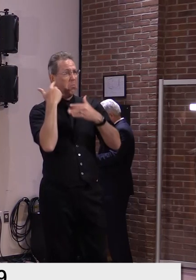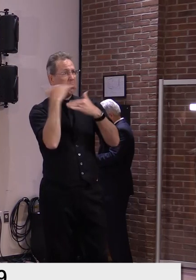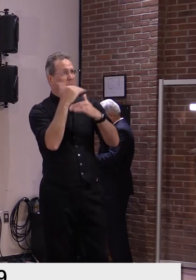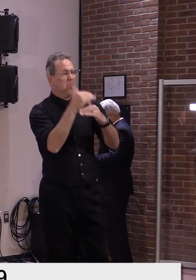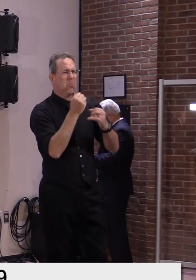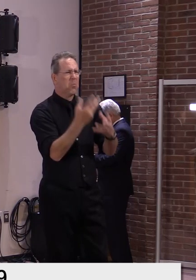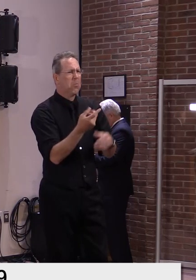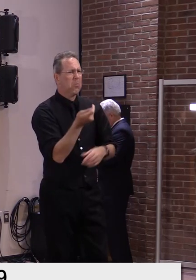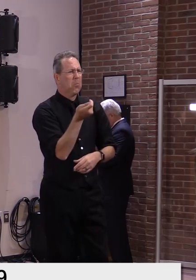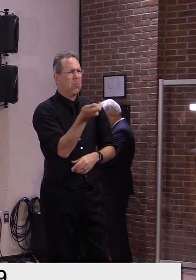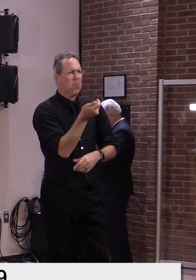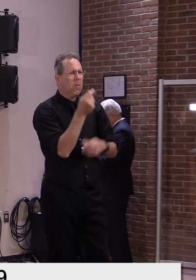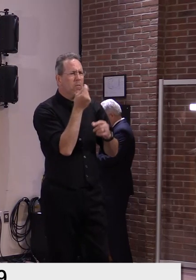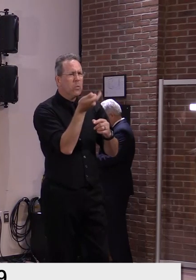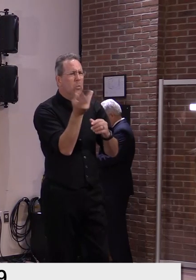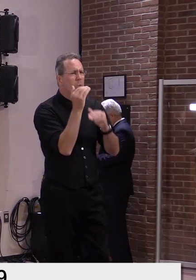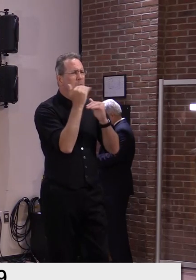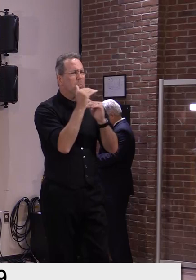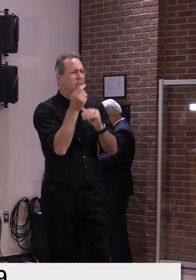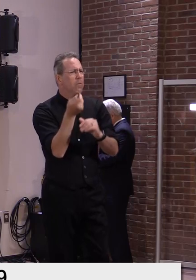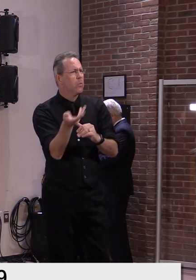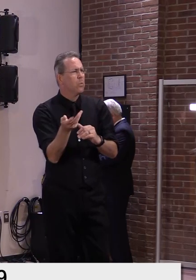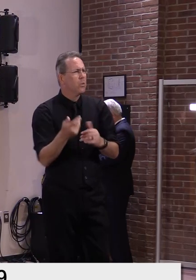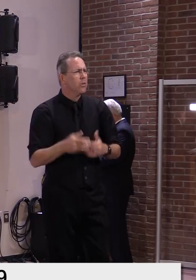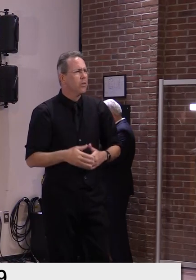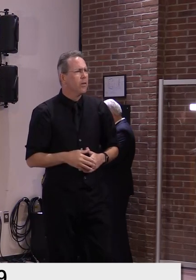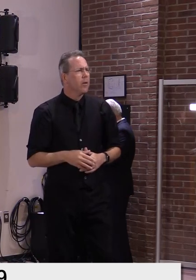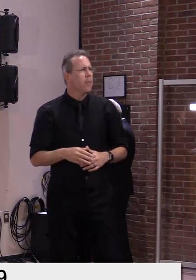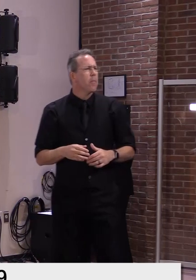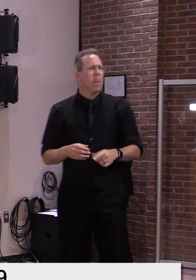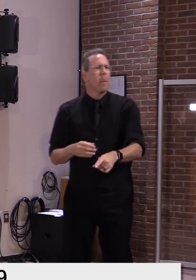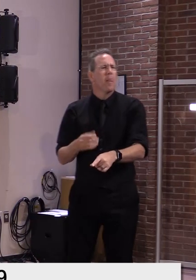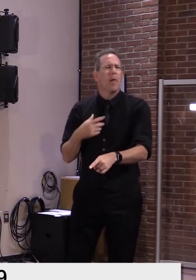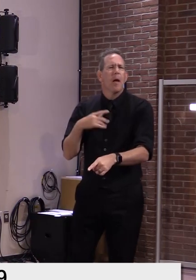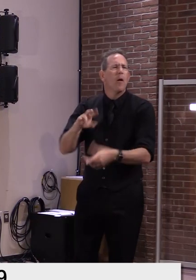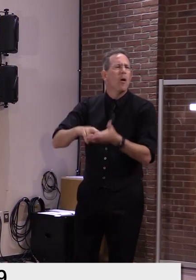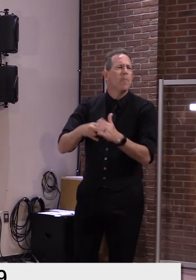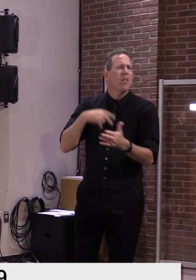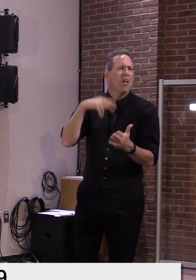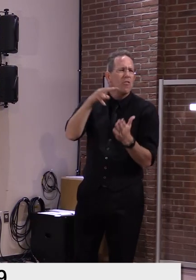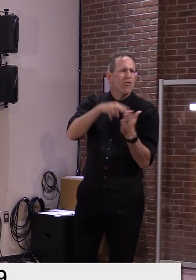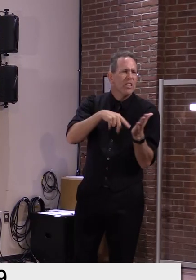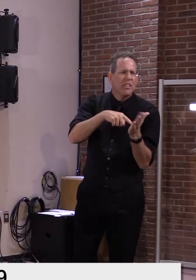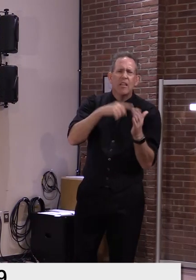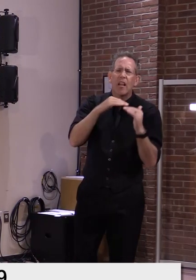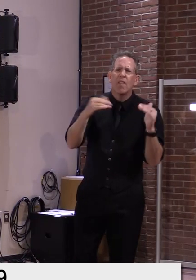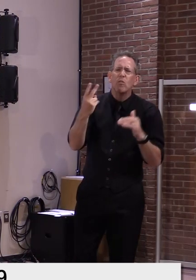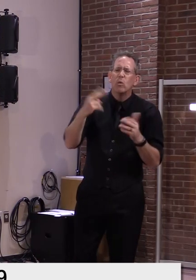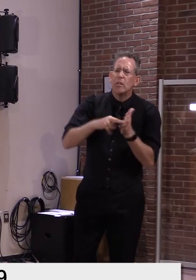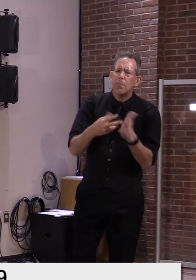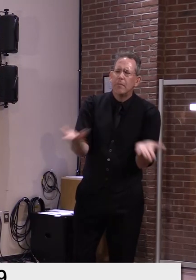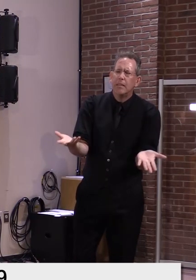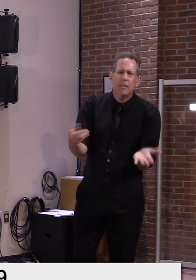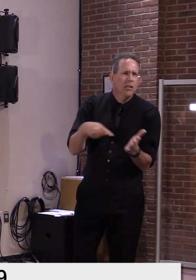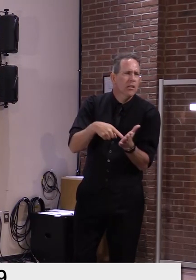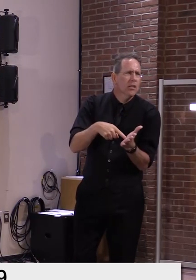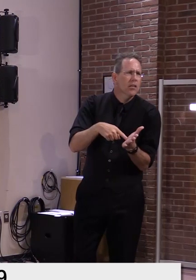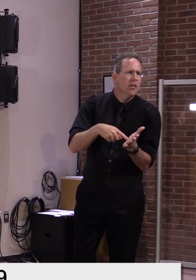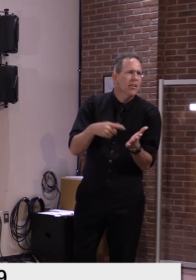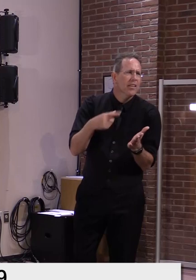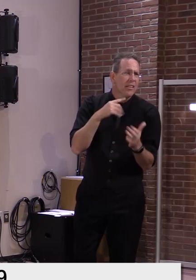So what does modified level two mean as opposed to presumably level one means you're out there